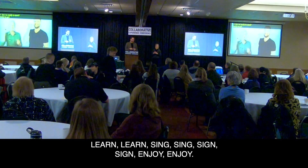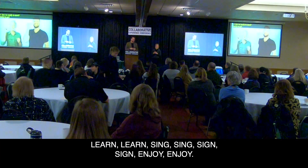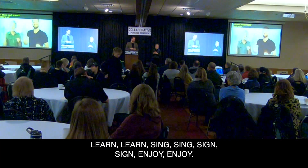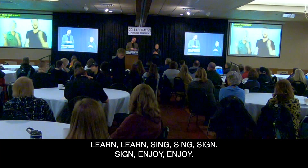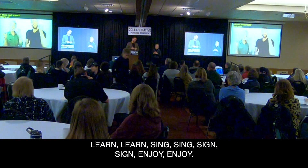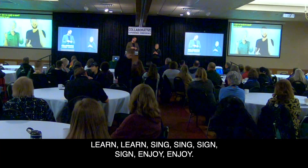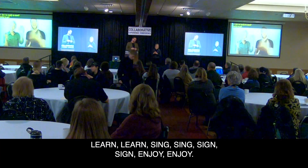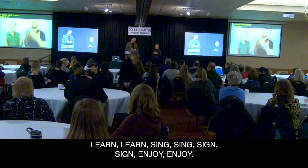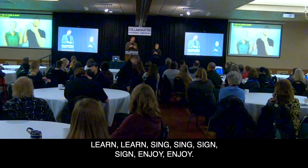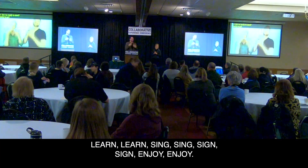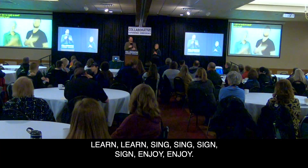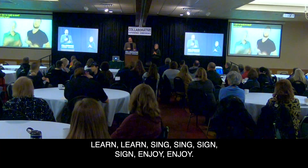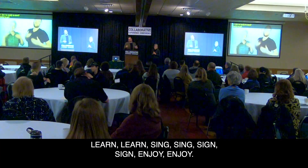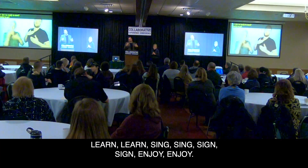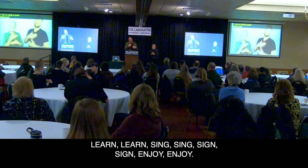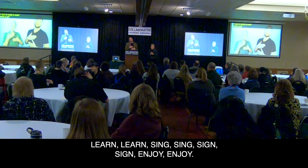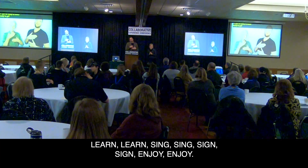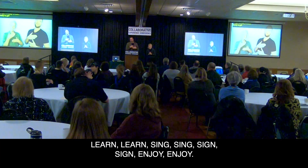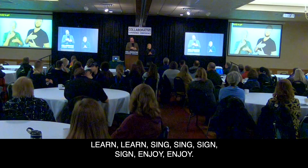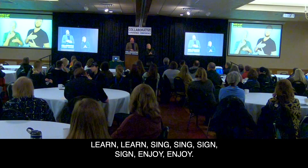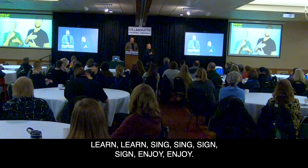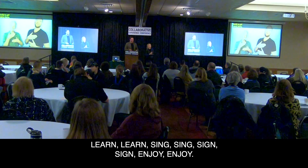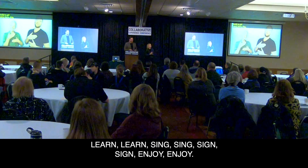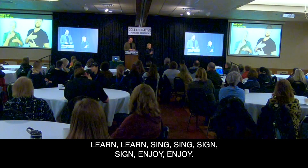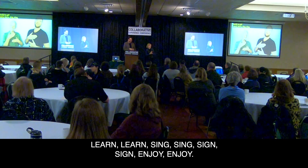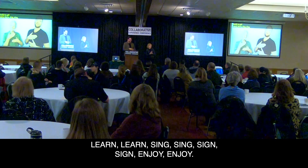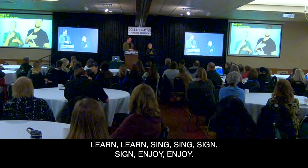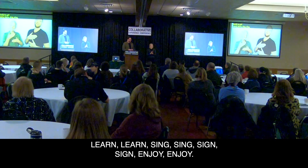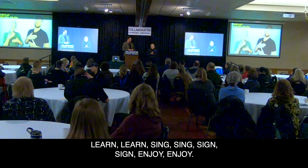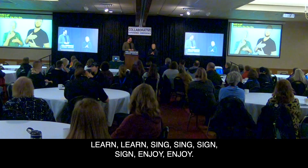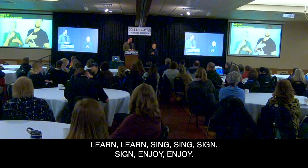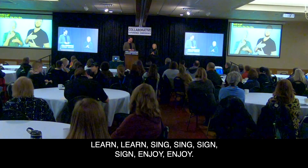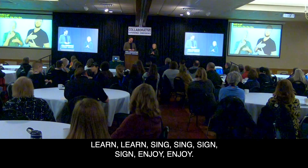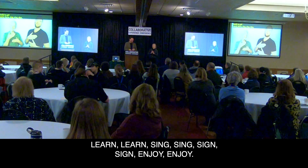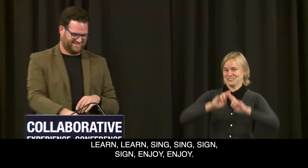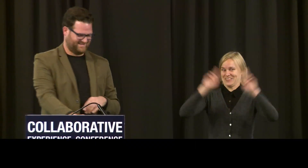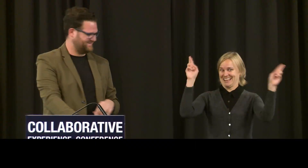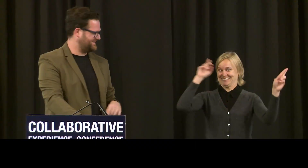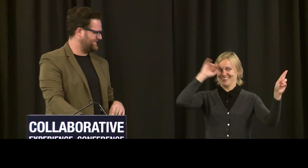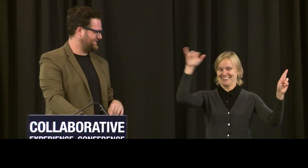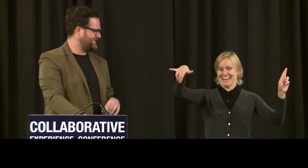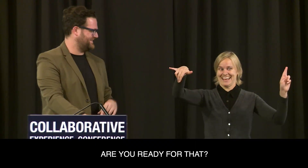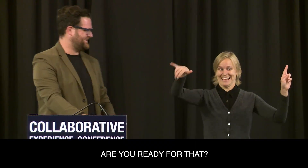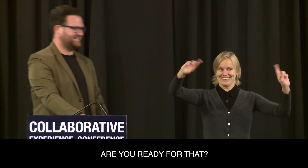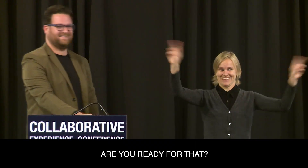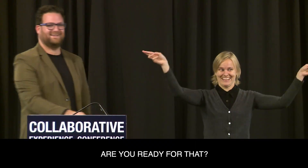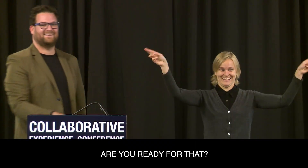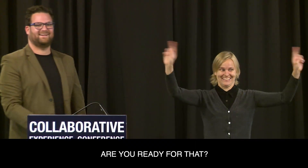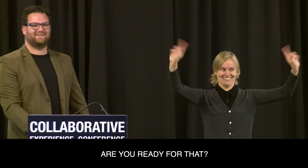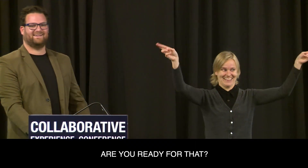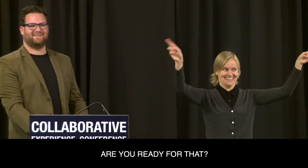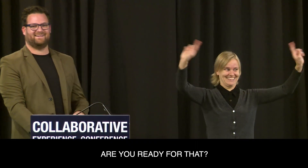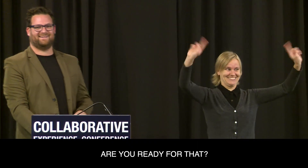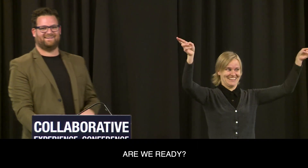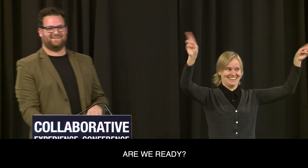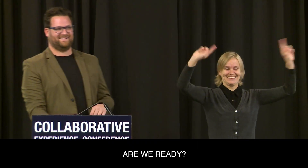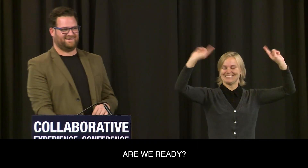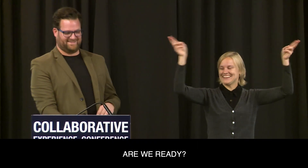Learn, sing, sign, enjoy. Are you ready for that? Are we ready?